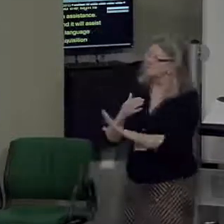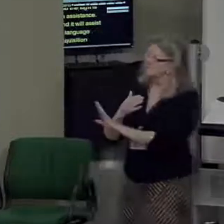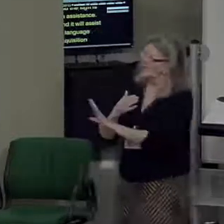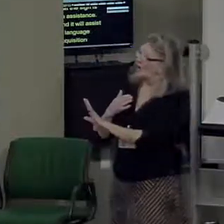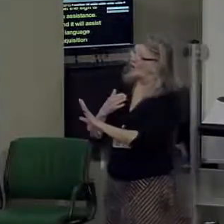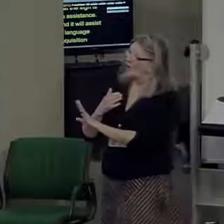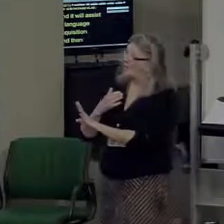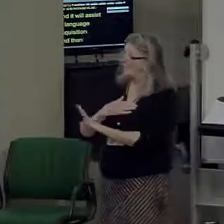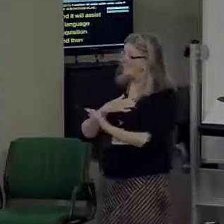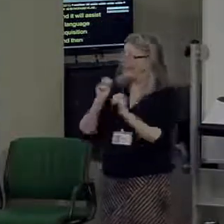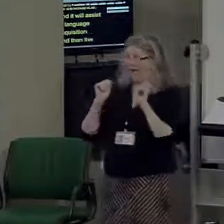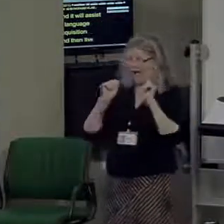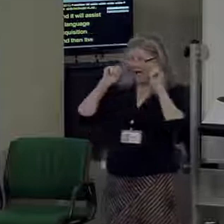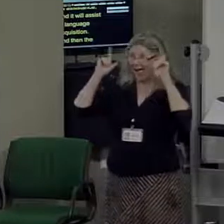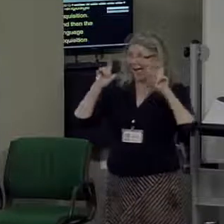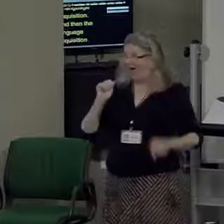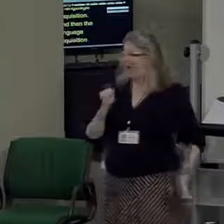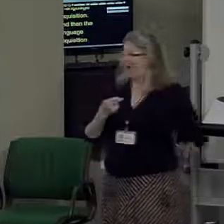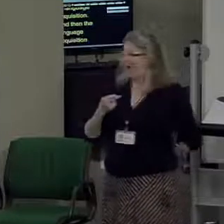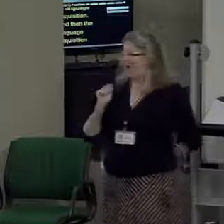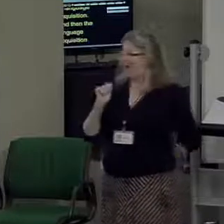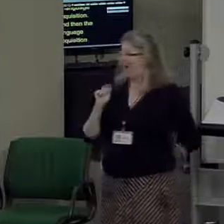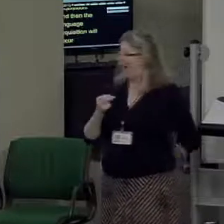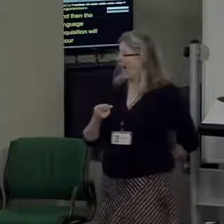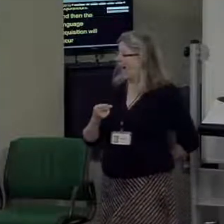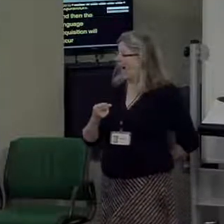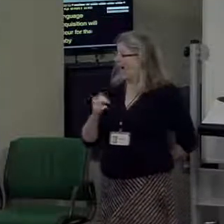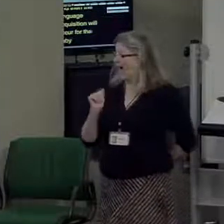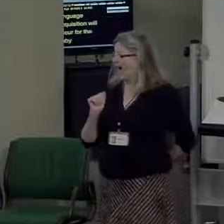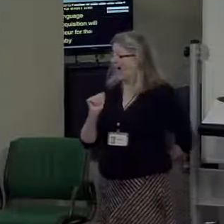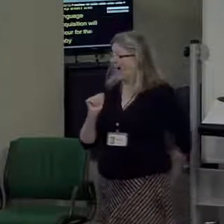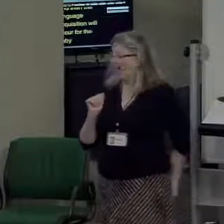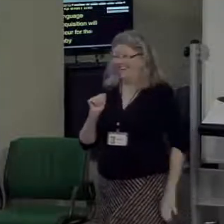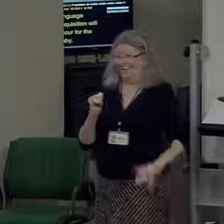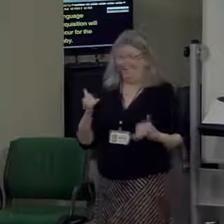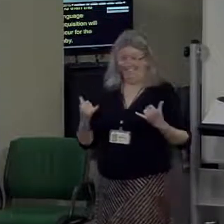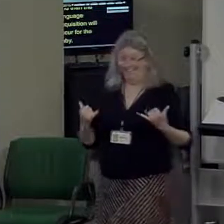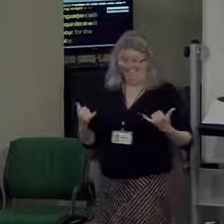the baby. So my aha moment